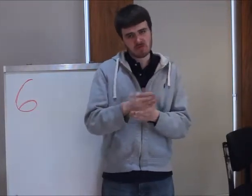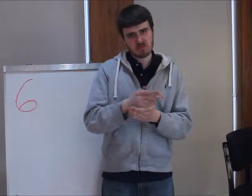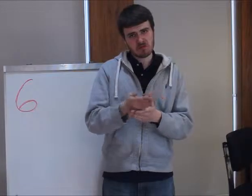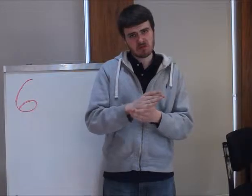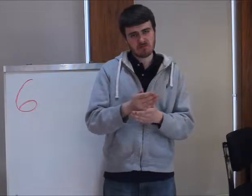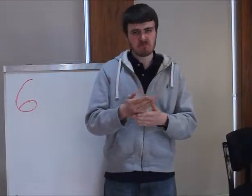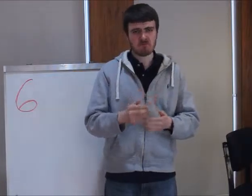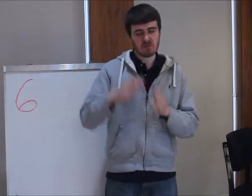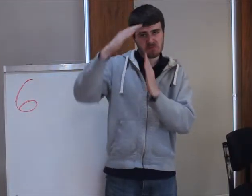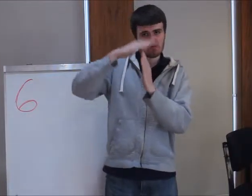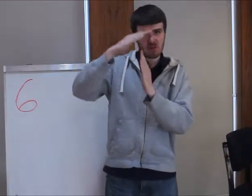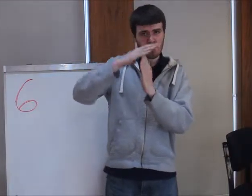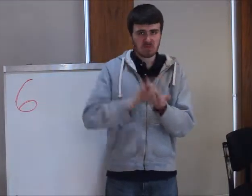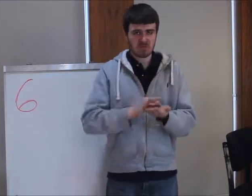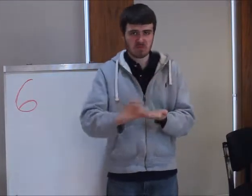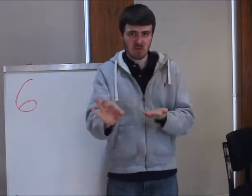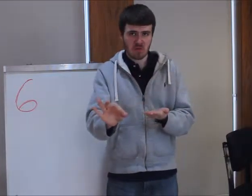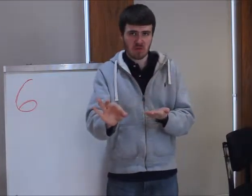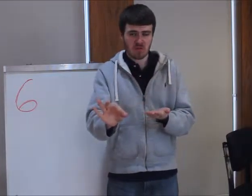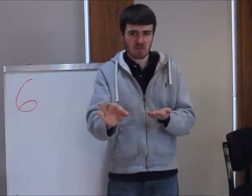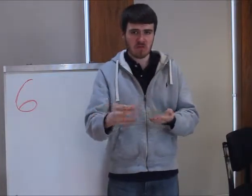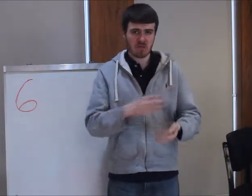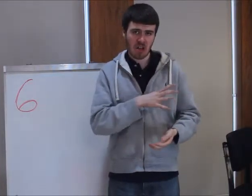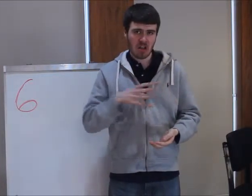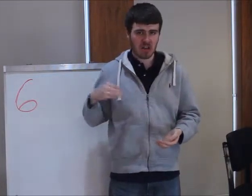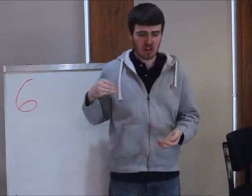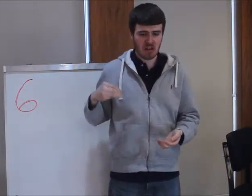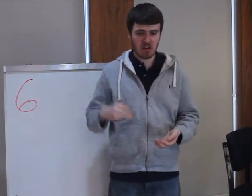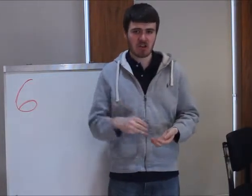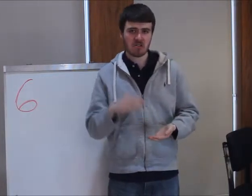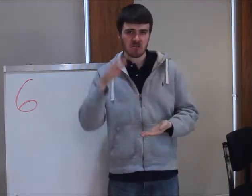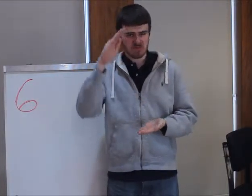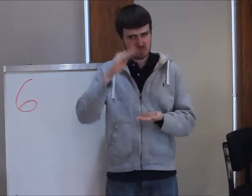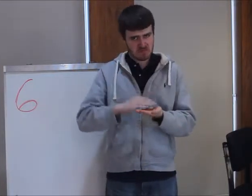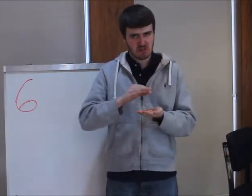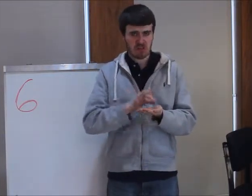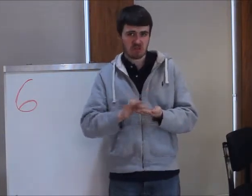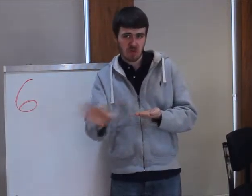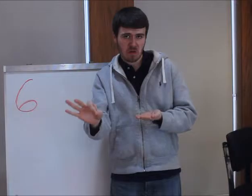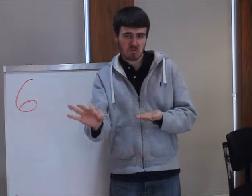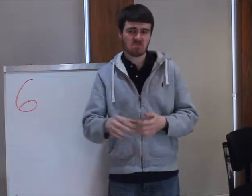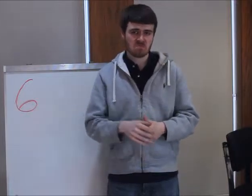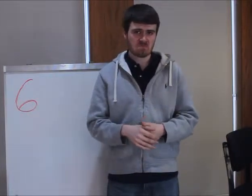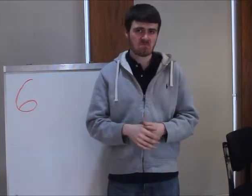in between the top score and the bottom score.